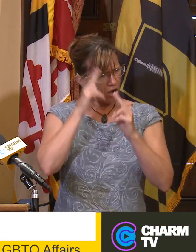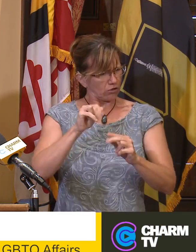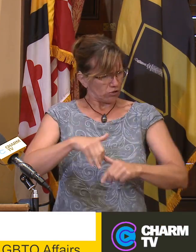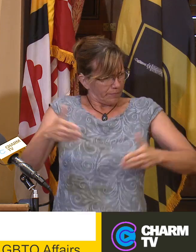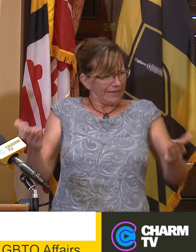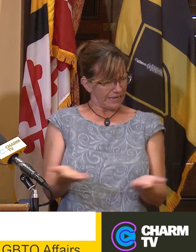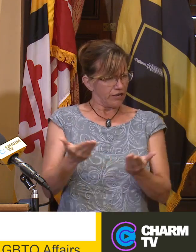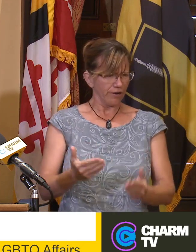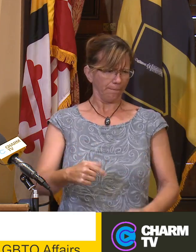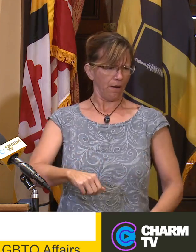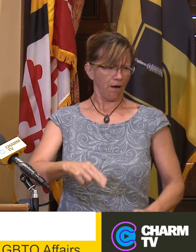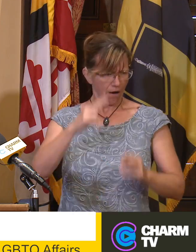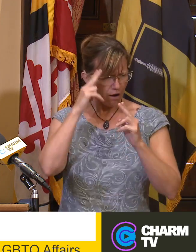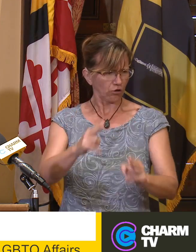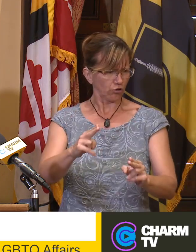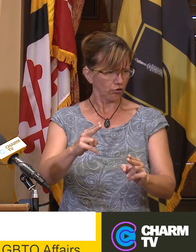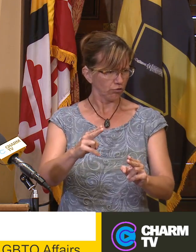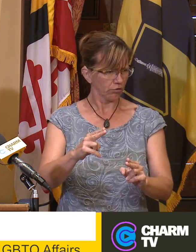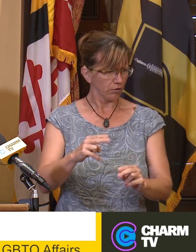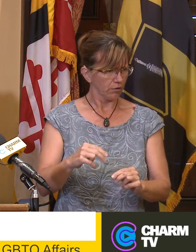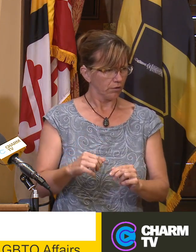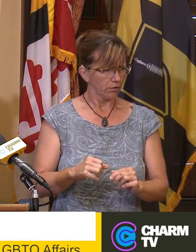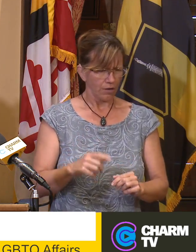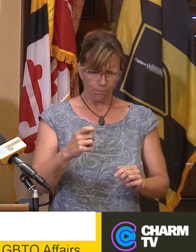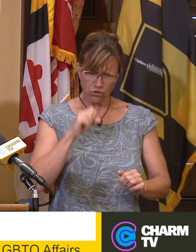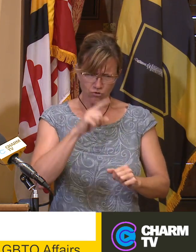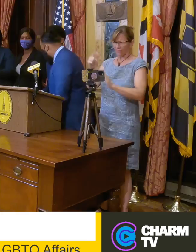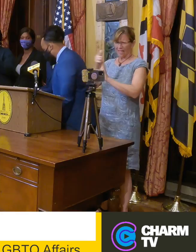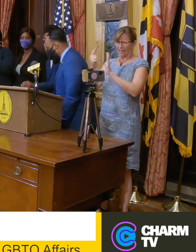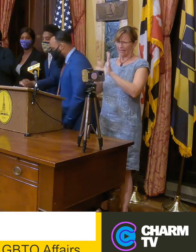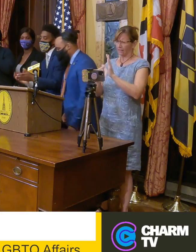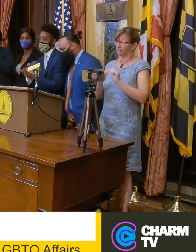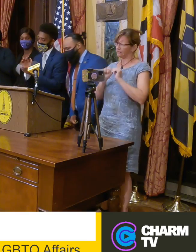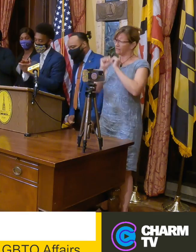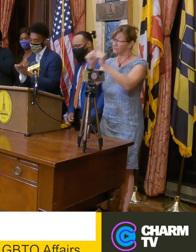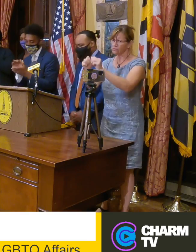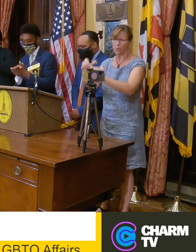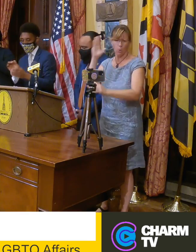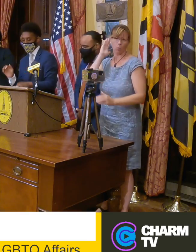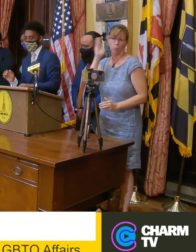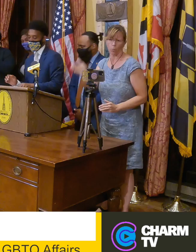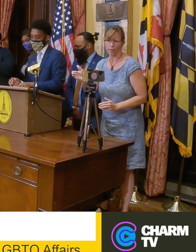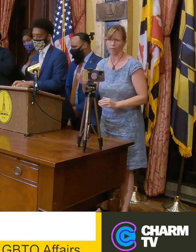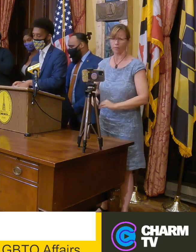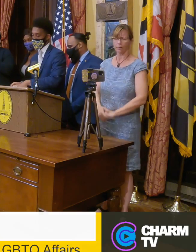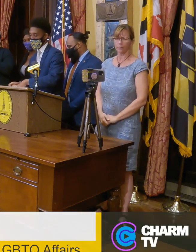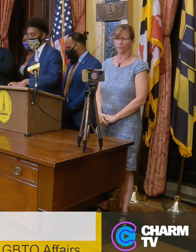continuing to work. Let's get our hands dirty and keep on pushing. Sarah?